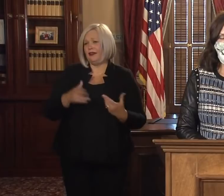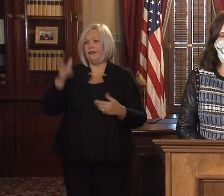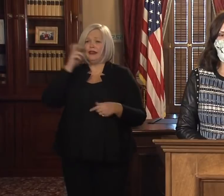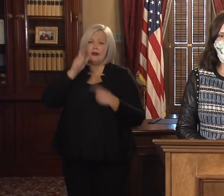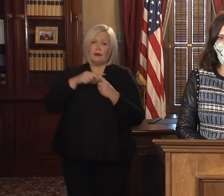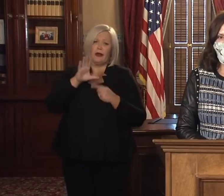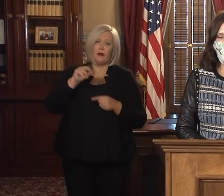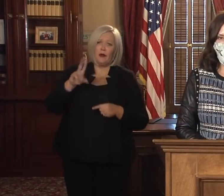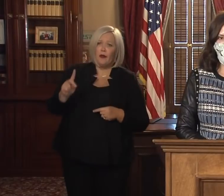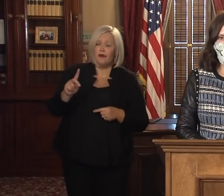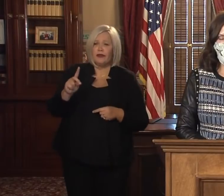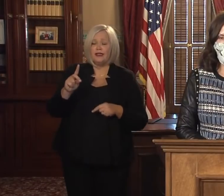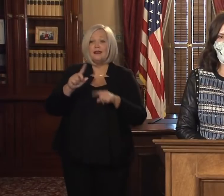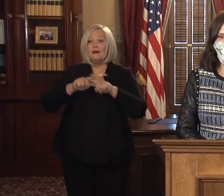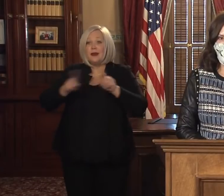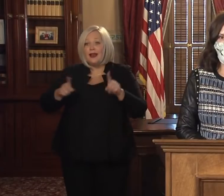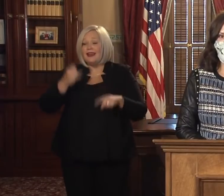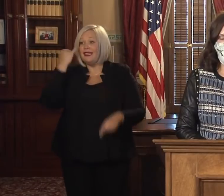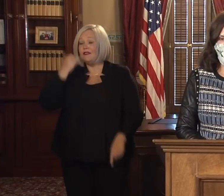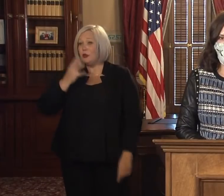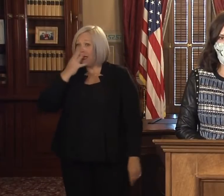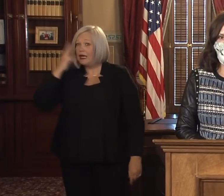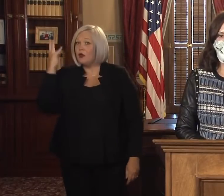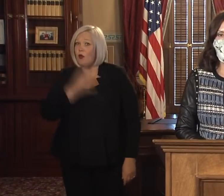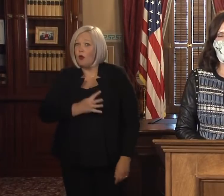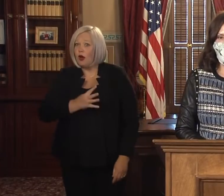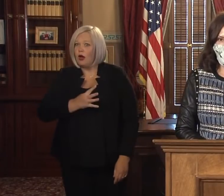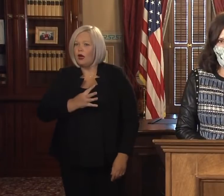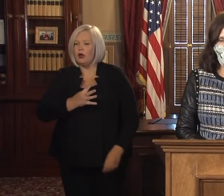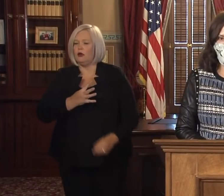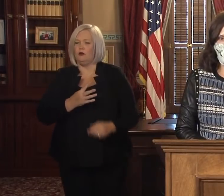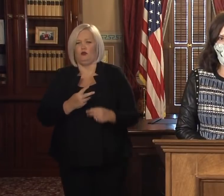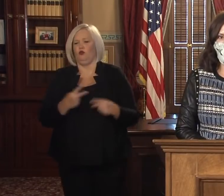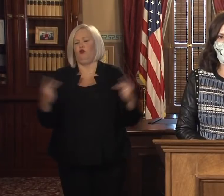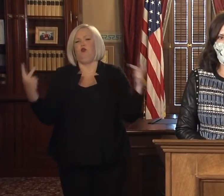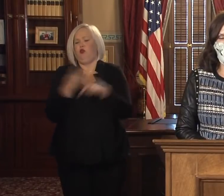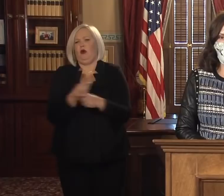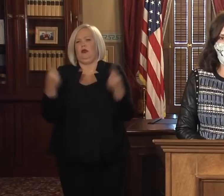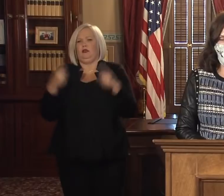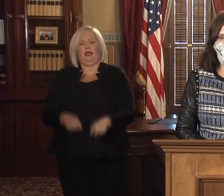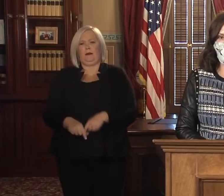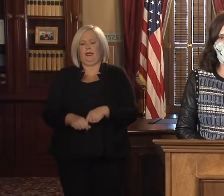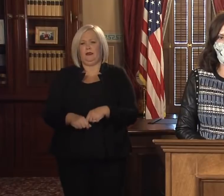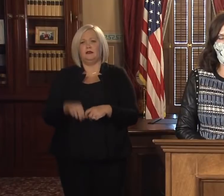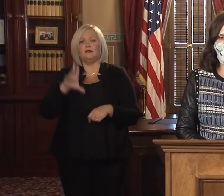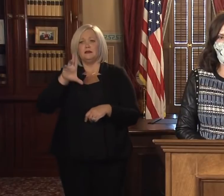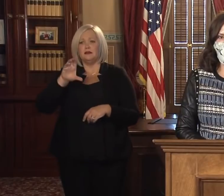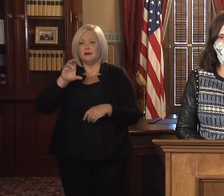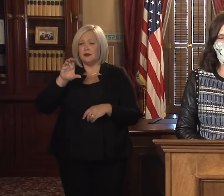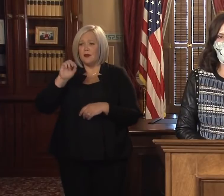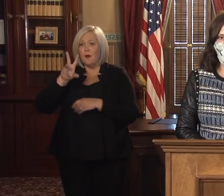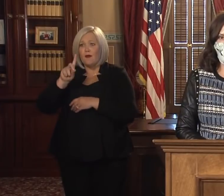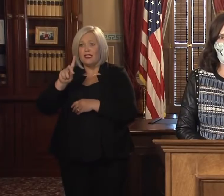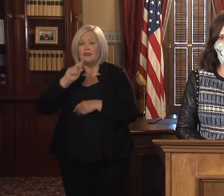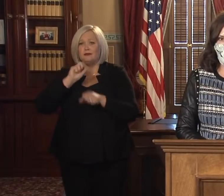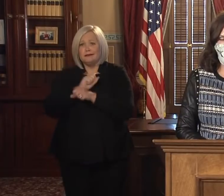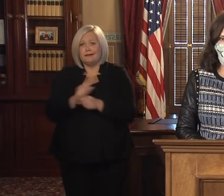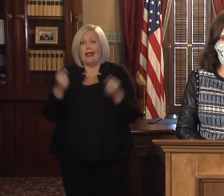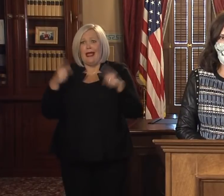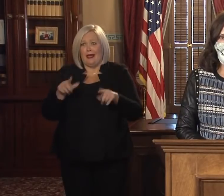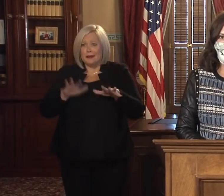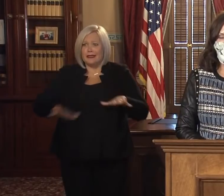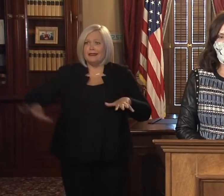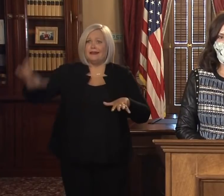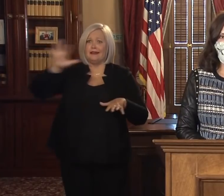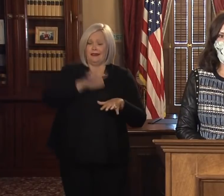yet ignoring the problem is making it worse. We have to acknowledge COVID is a reality, and the most important thing that we can